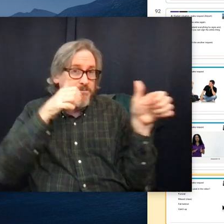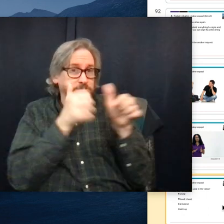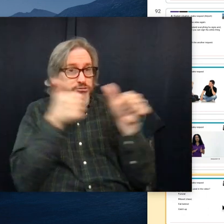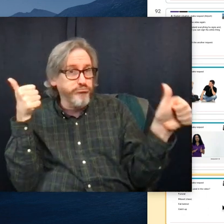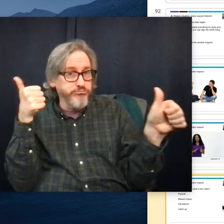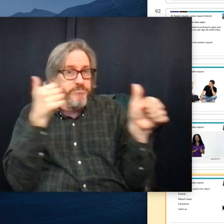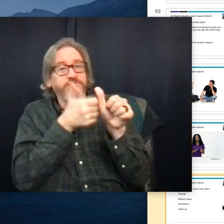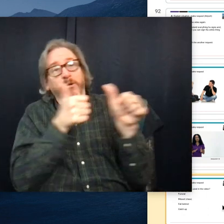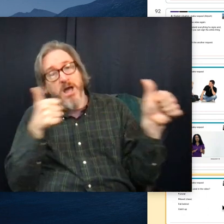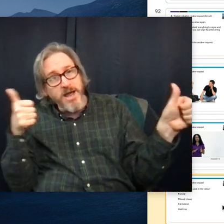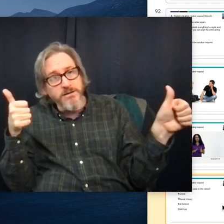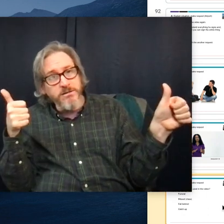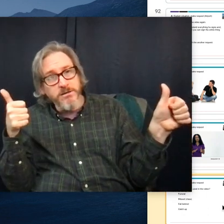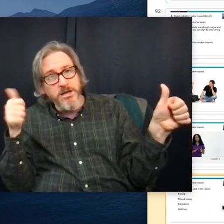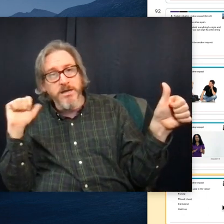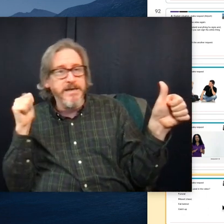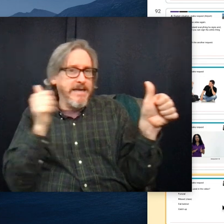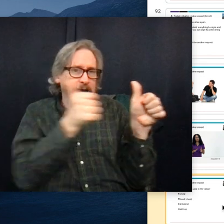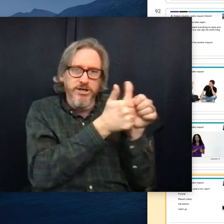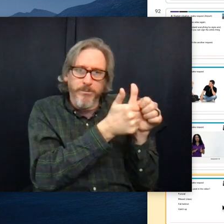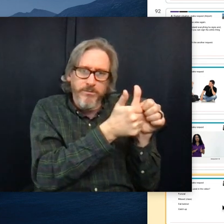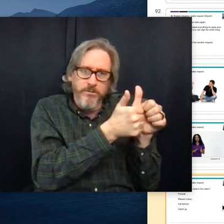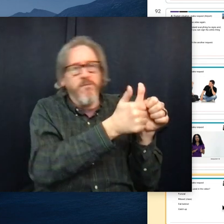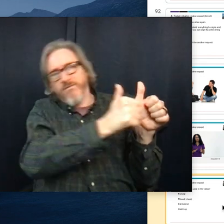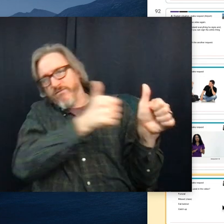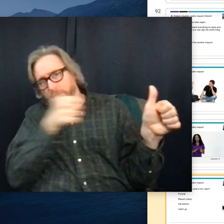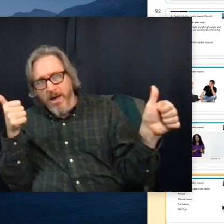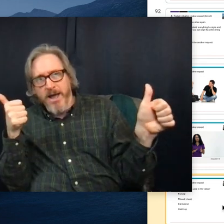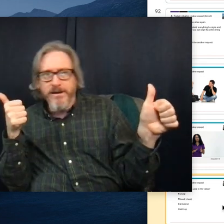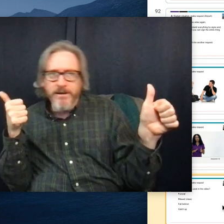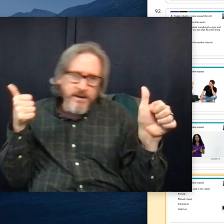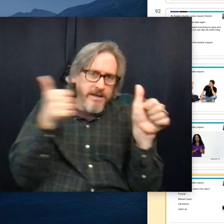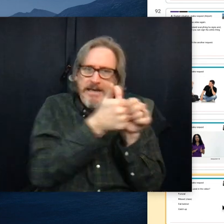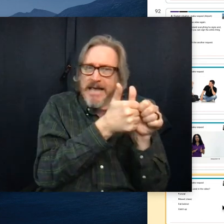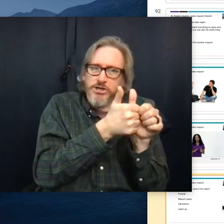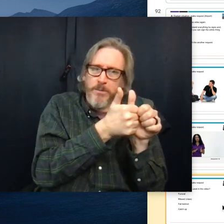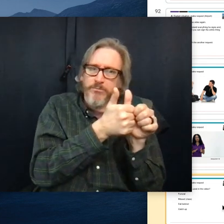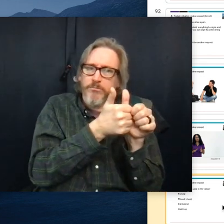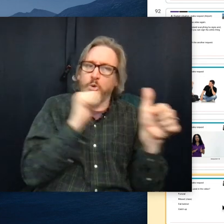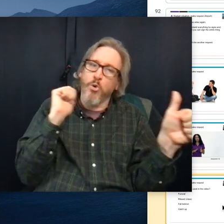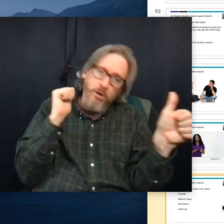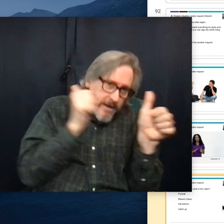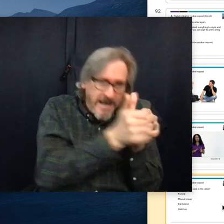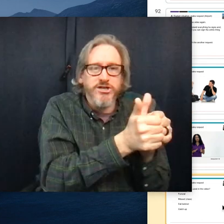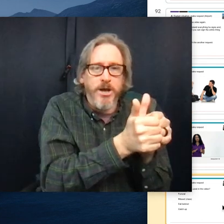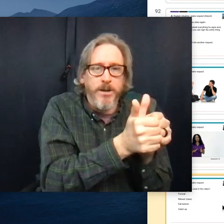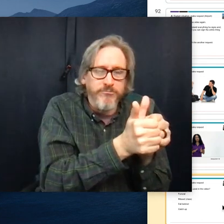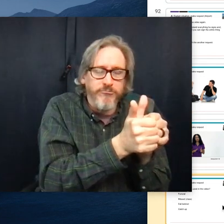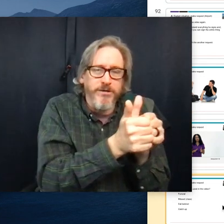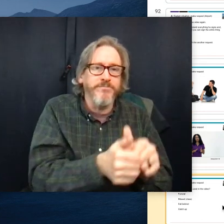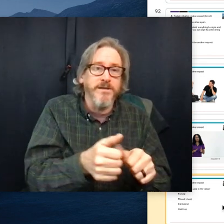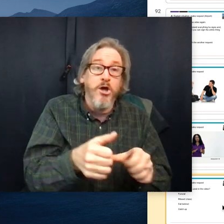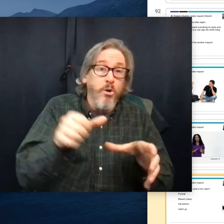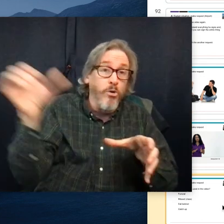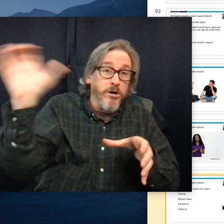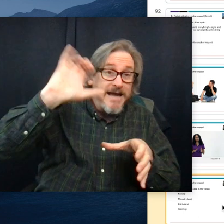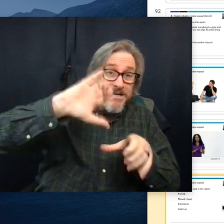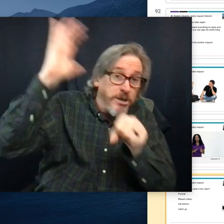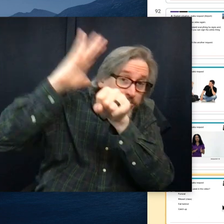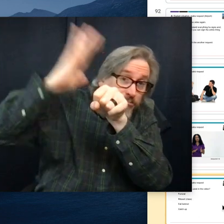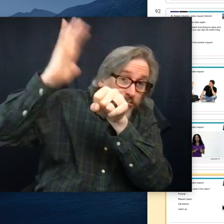Death was chasing me. Anyway, okay. So airplane, airport, take off, land, waiting. Waiting's kind of weird.